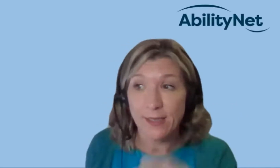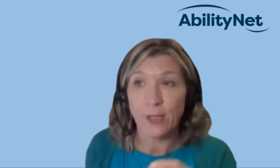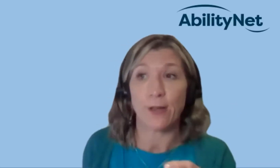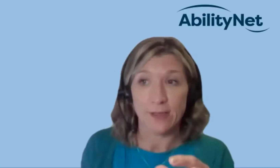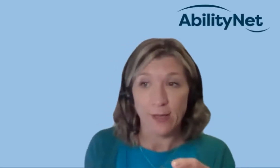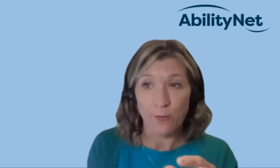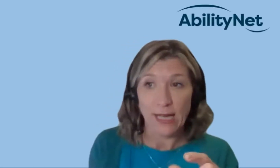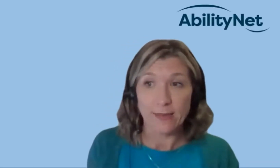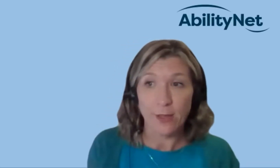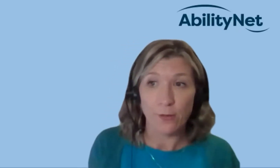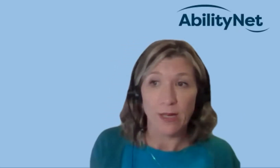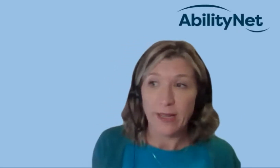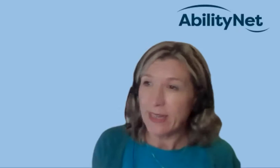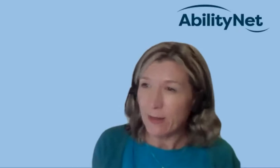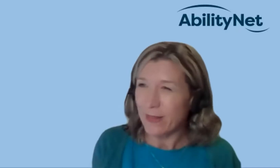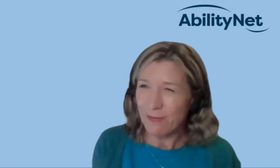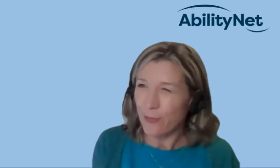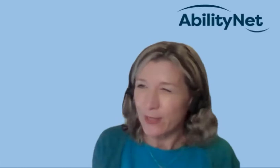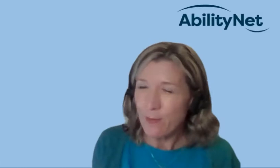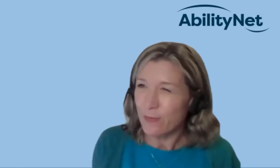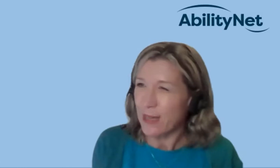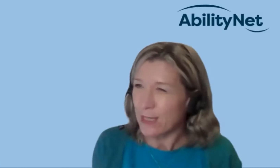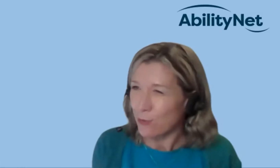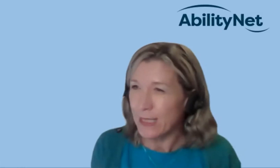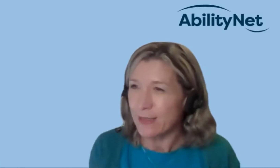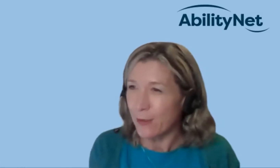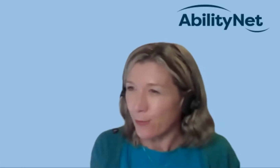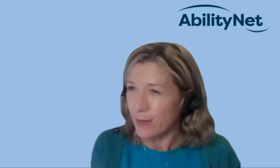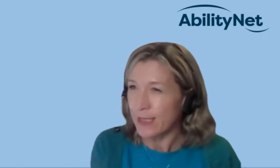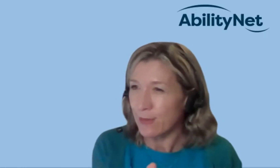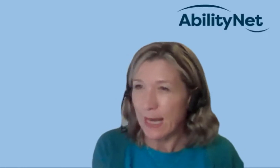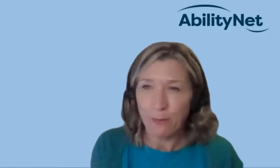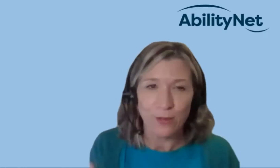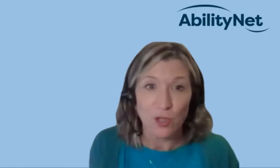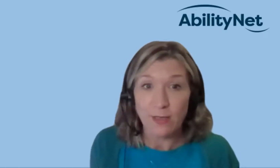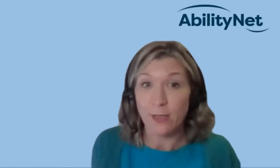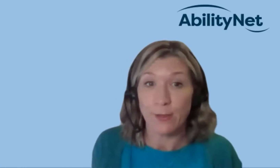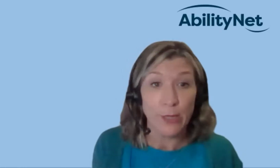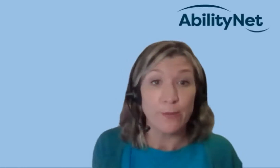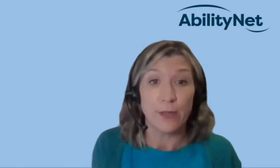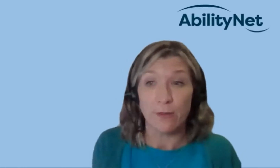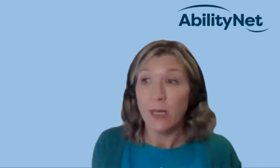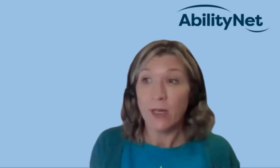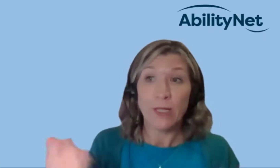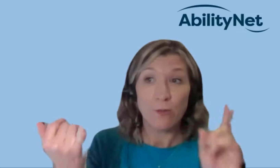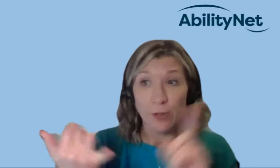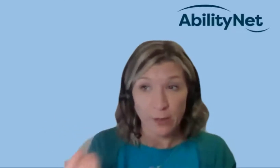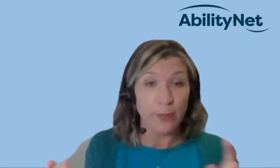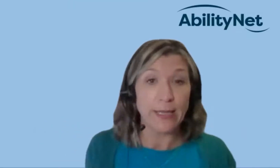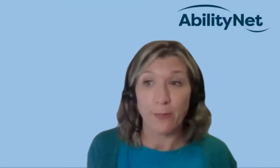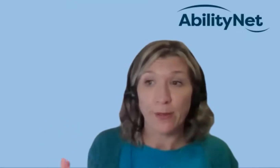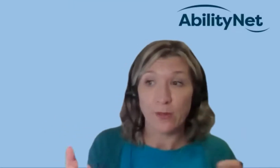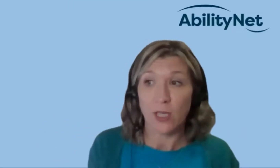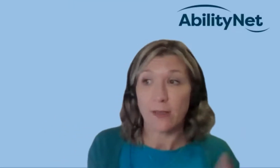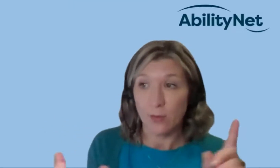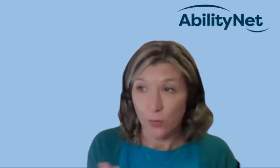gets stuck somewhere. So and it for some devilish reason, it often seems to happen just at the moment when you want to